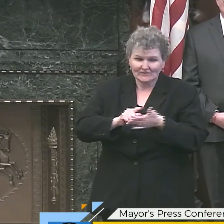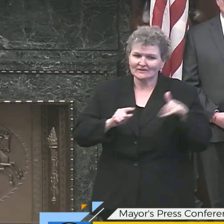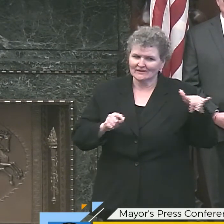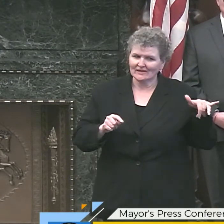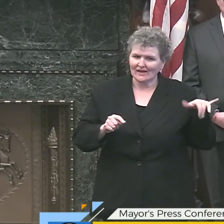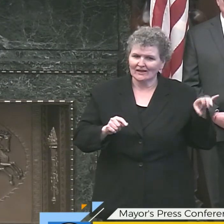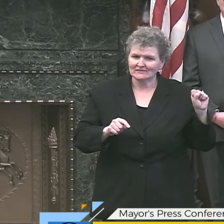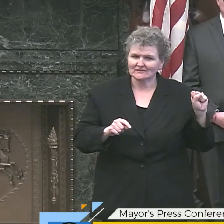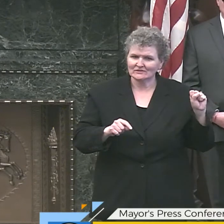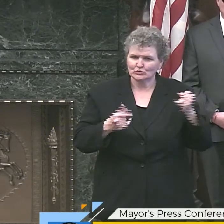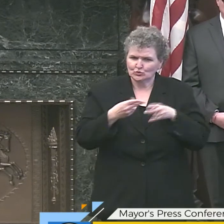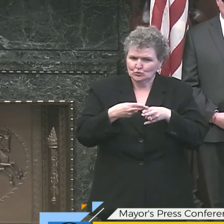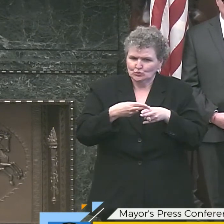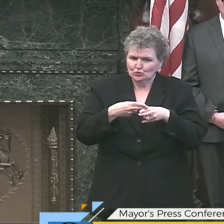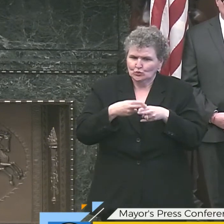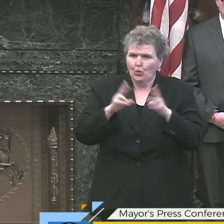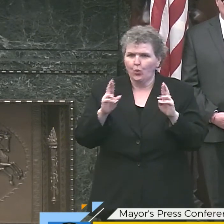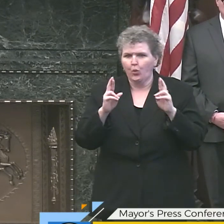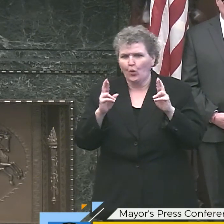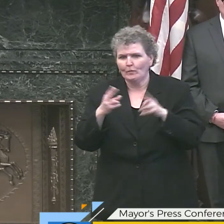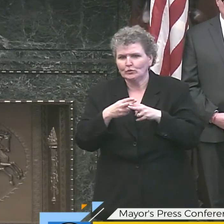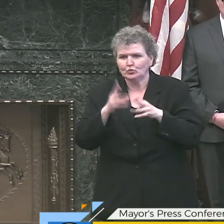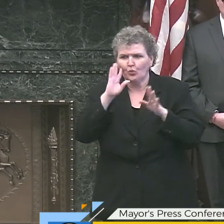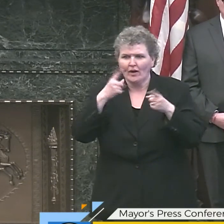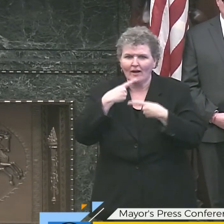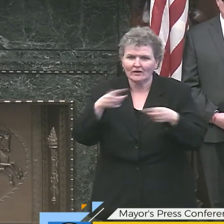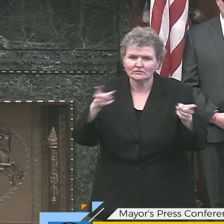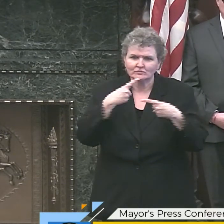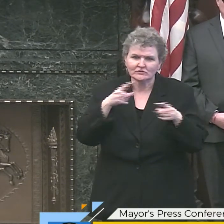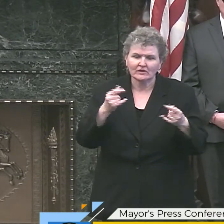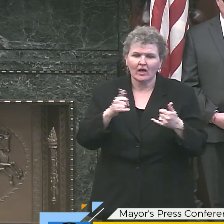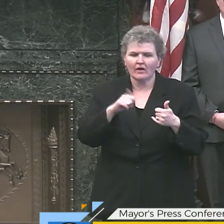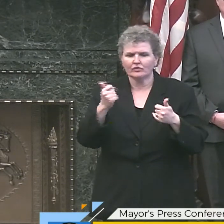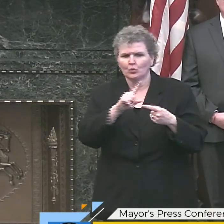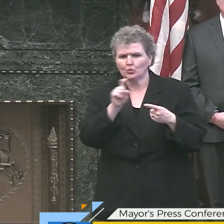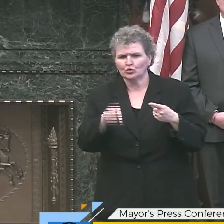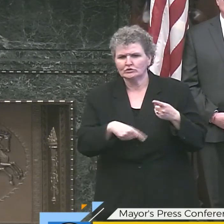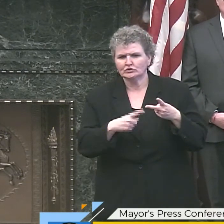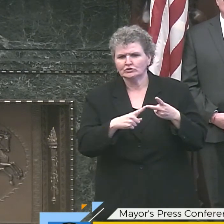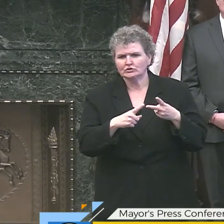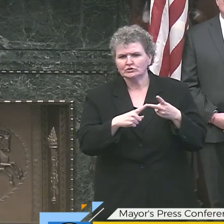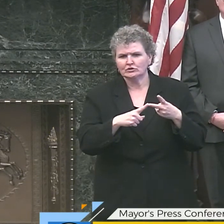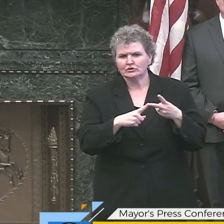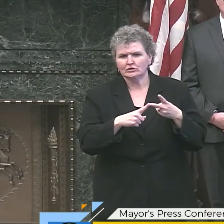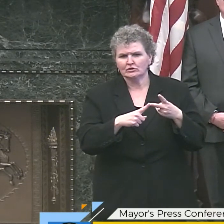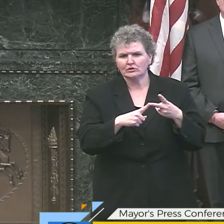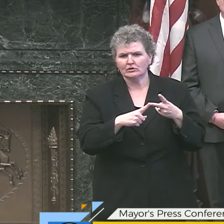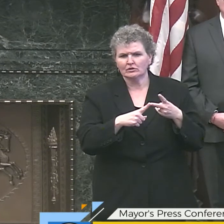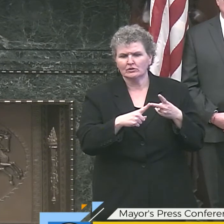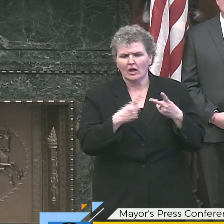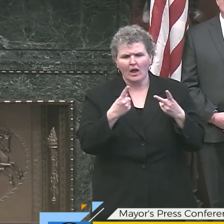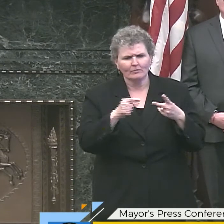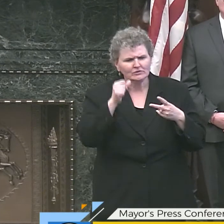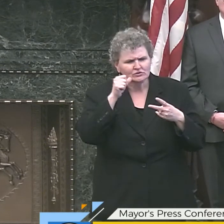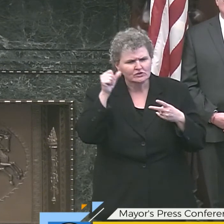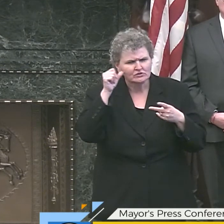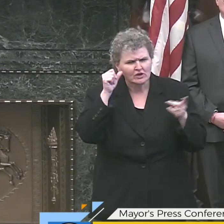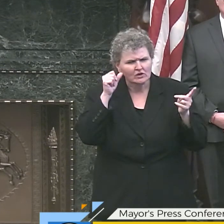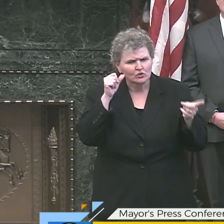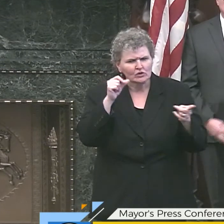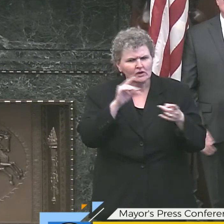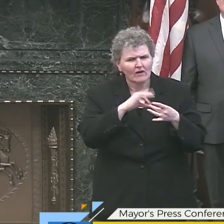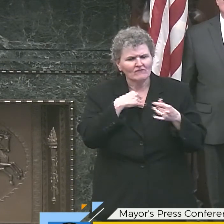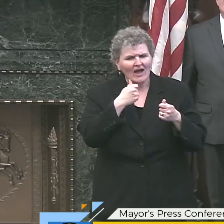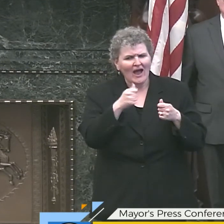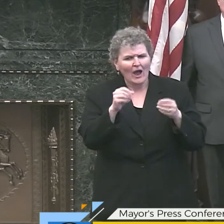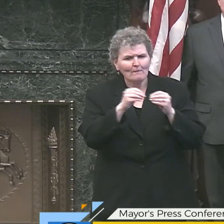soon. Excellent. And the second question is based on the protest yesterday. Wondering, do you have a statement or have